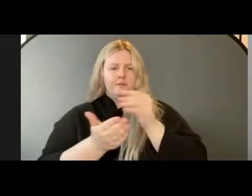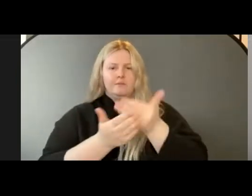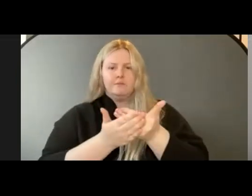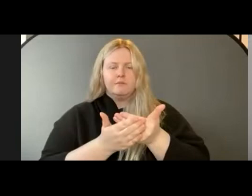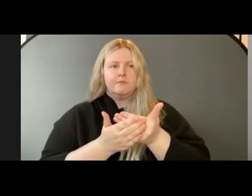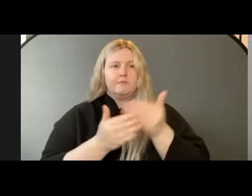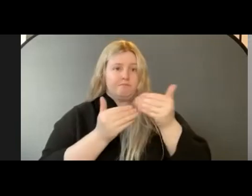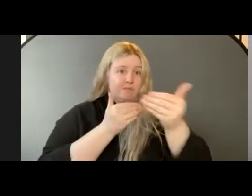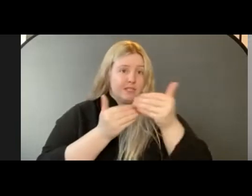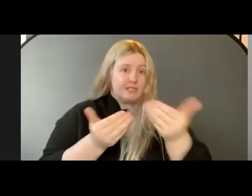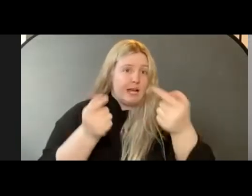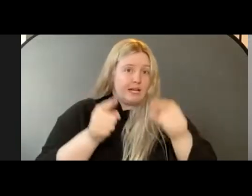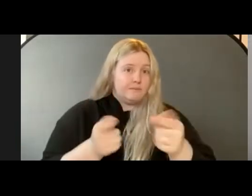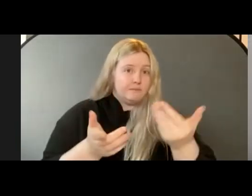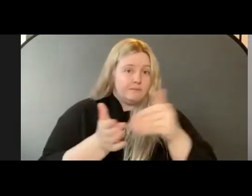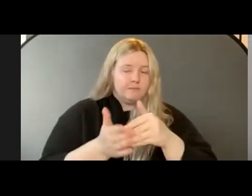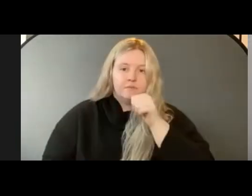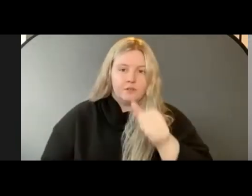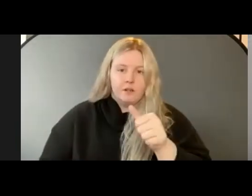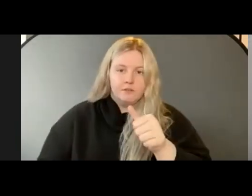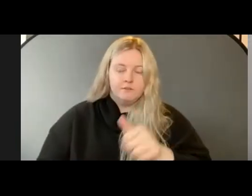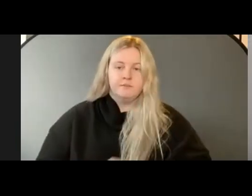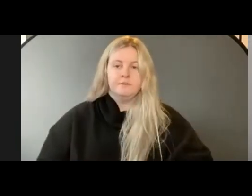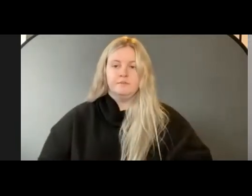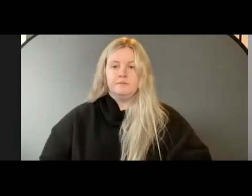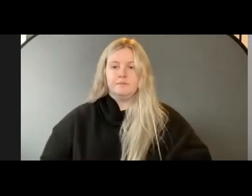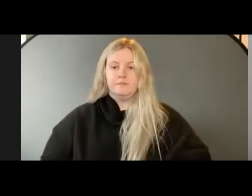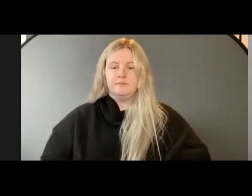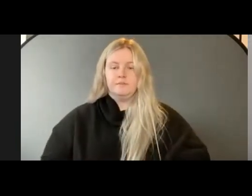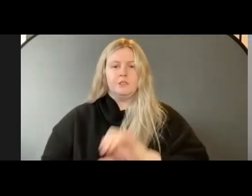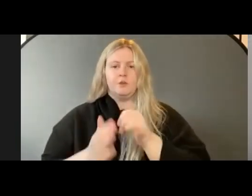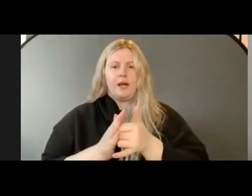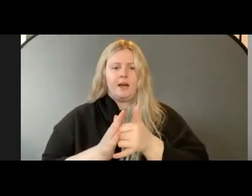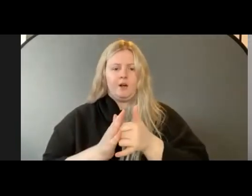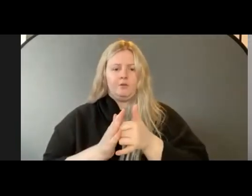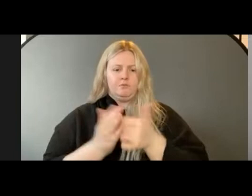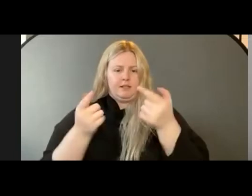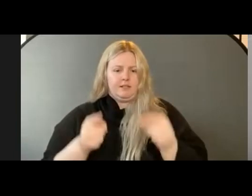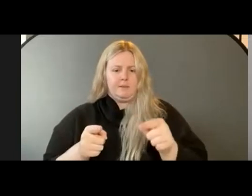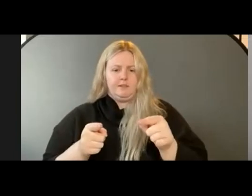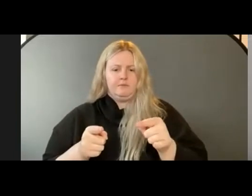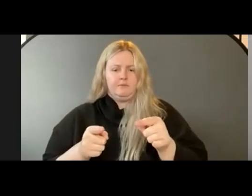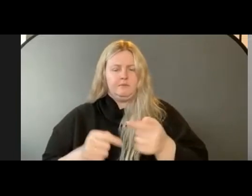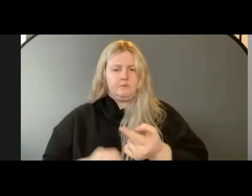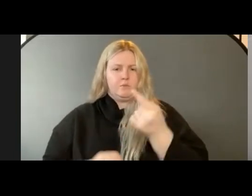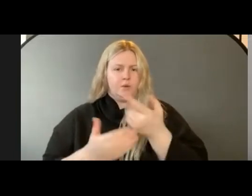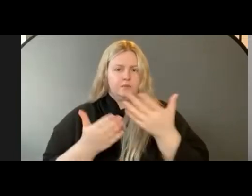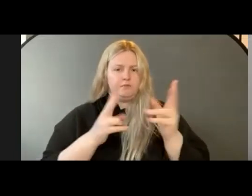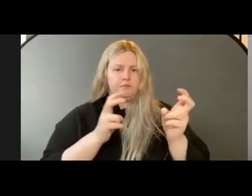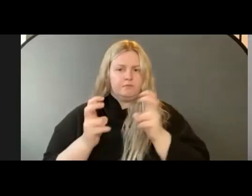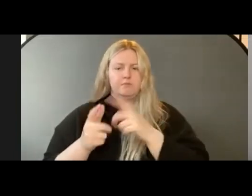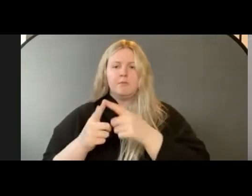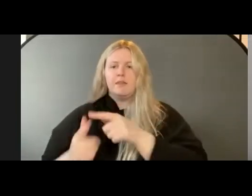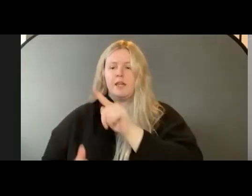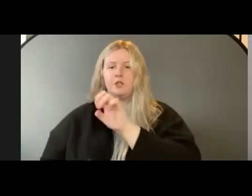again. Now let's talk about the issue that led us to this place. And then I want to look at one tool to respond.